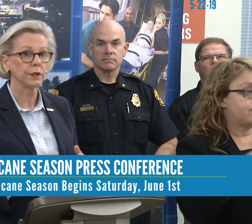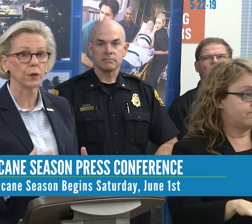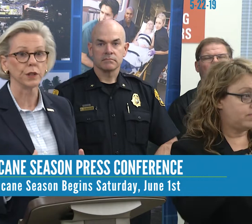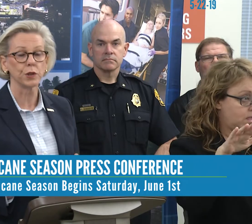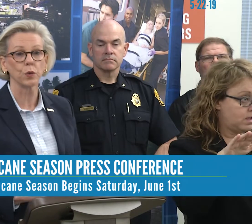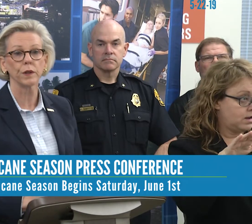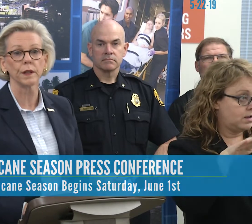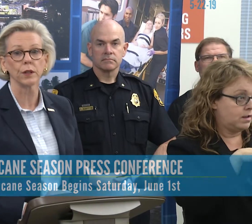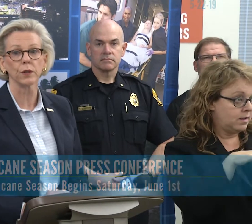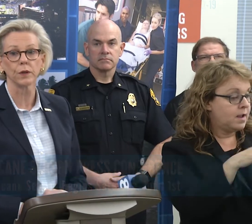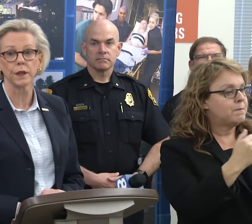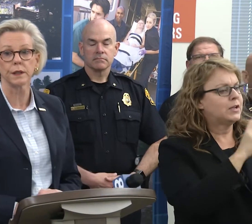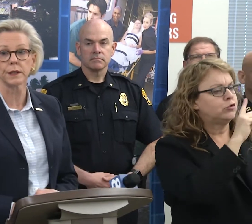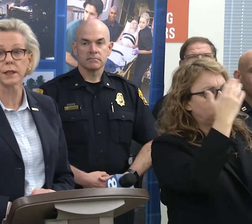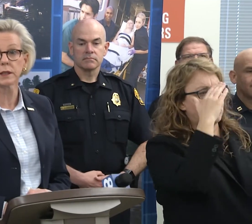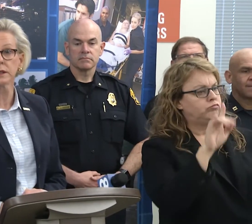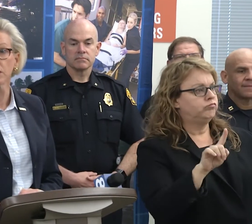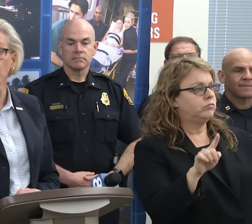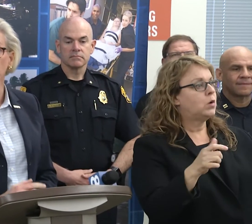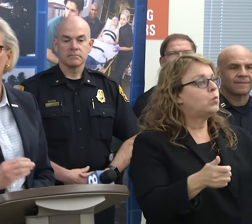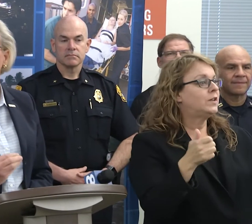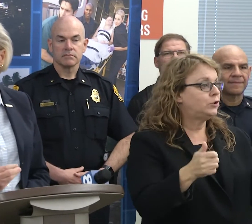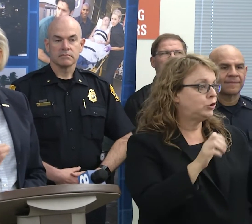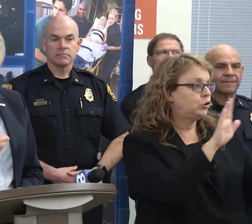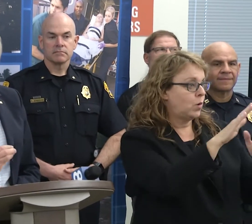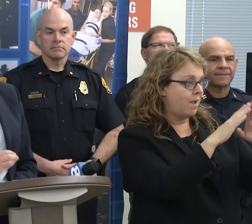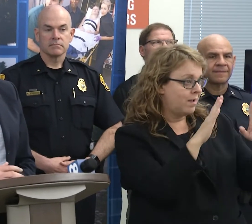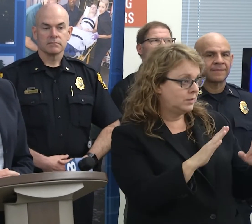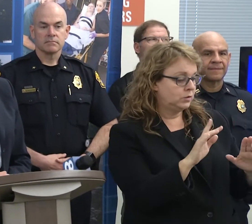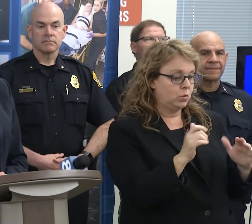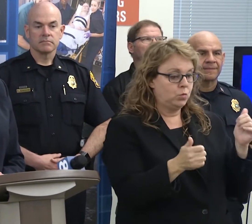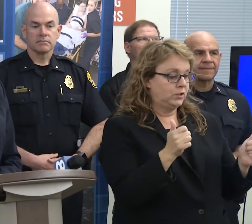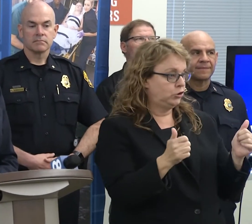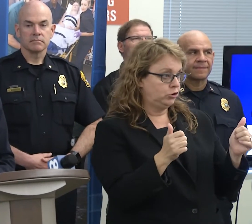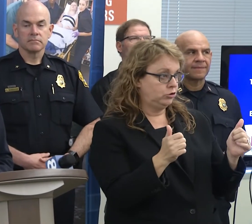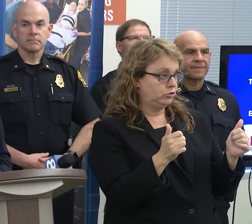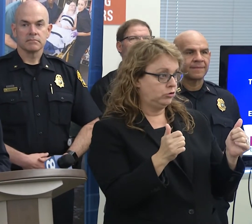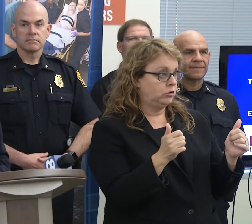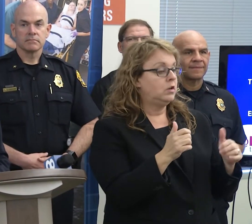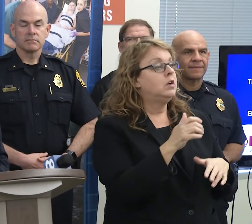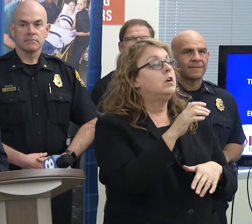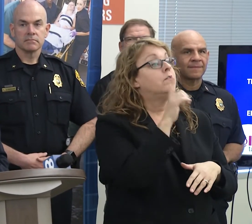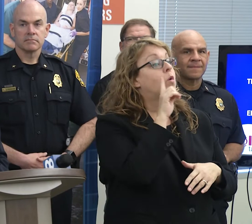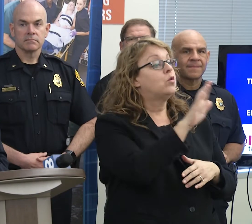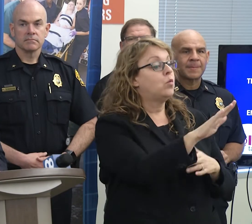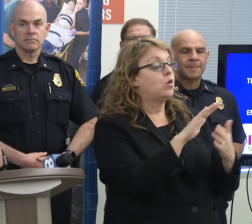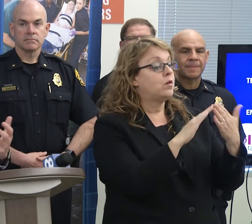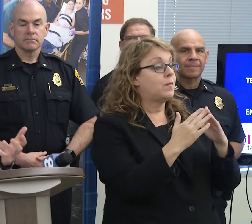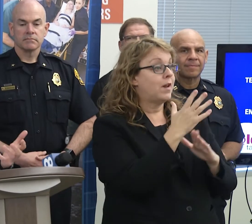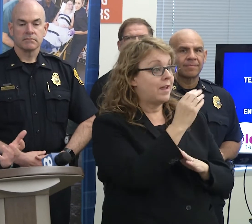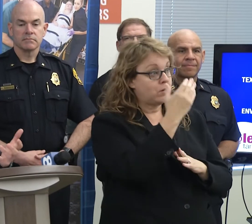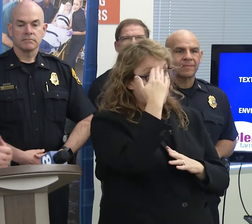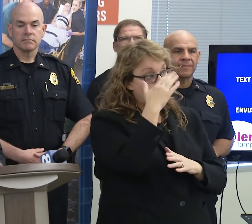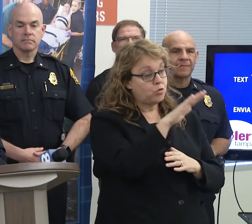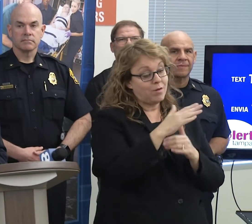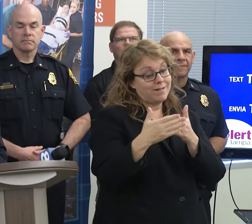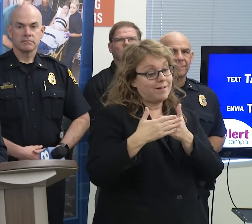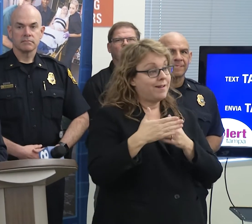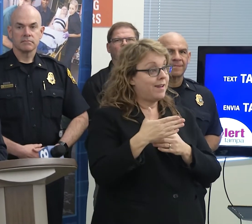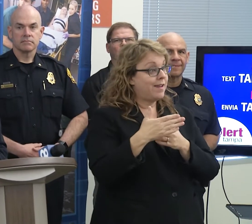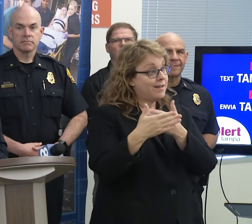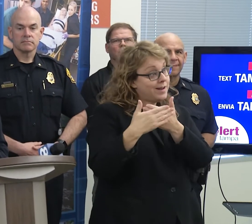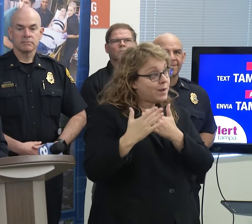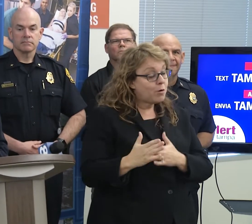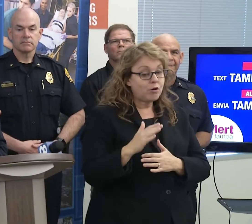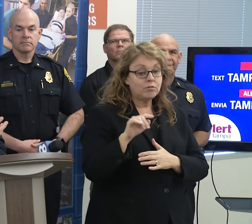zone. So ensure that citizens are aware of where they're at in the community. Know your neighbors. You